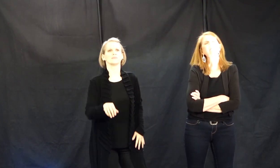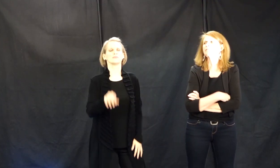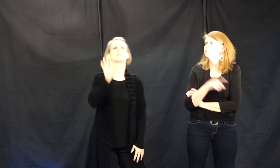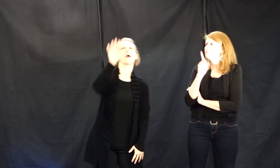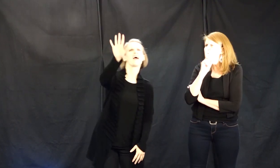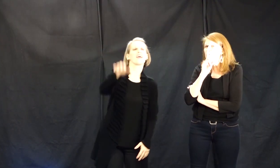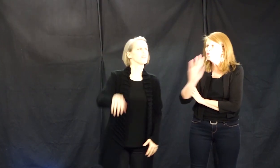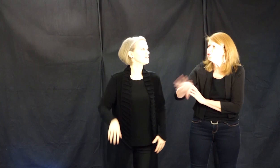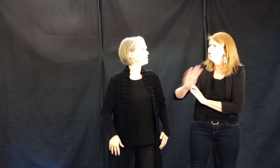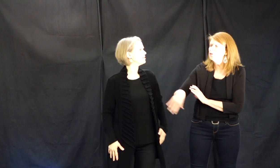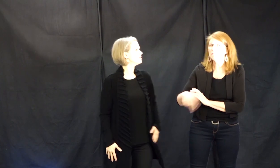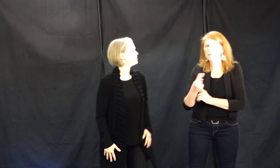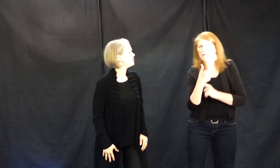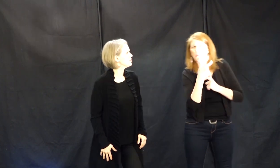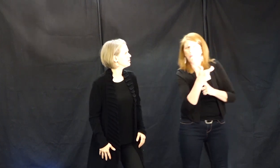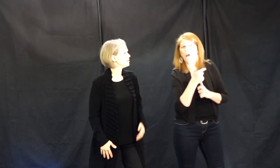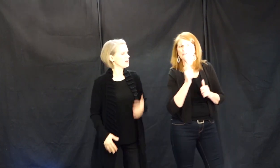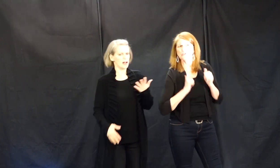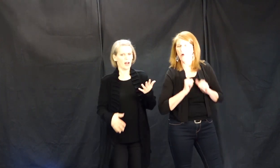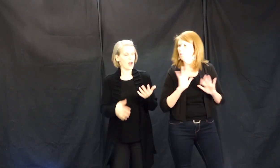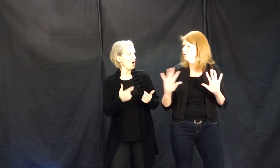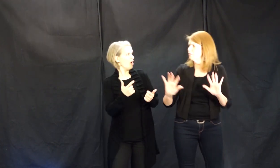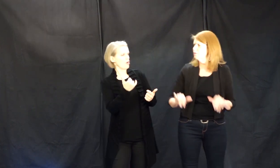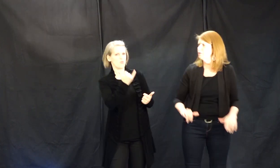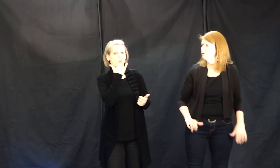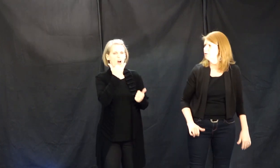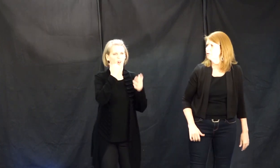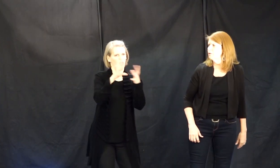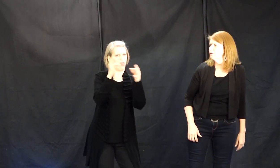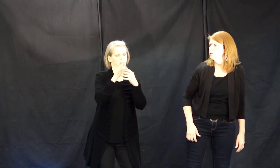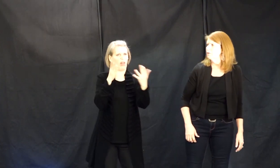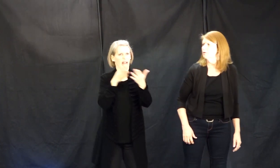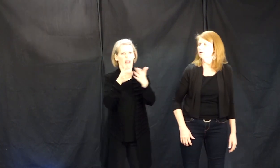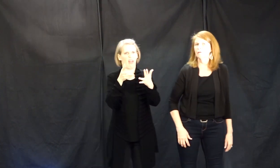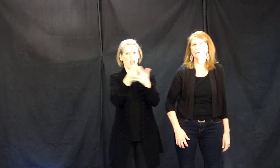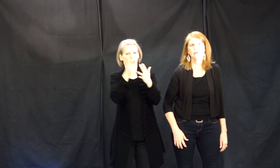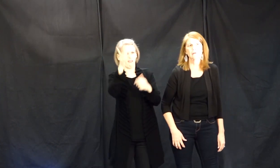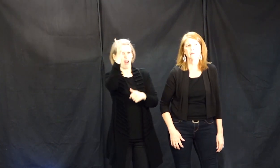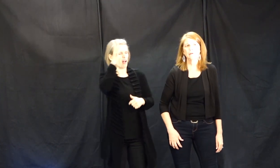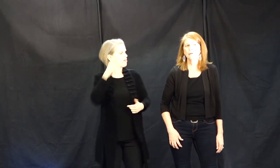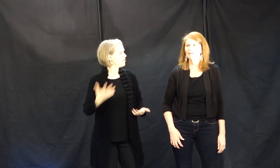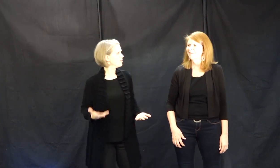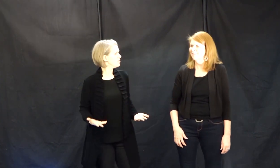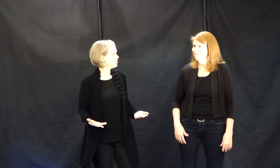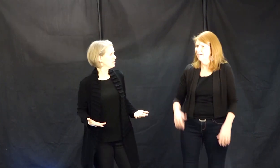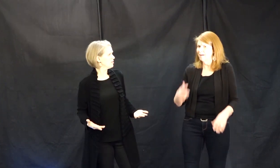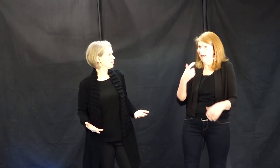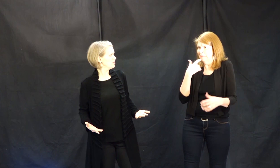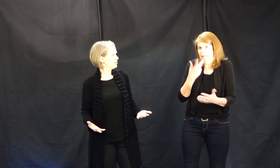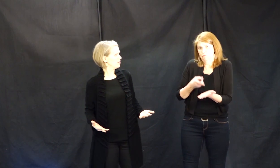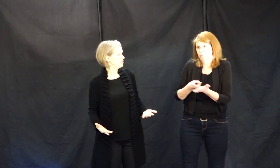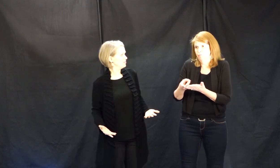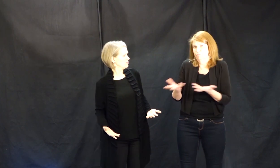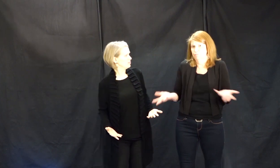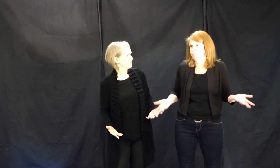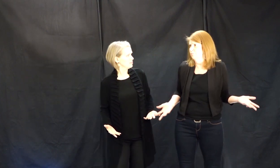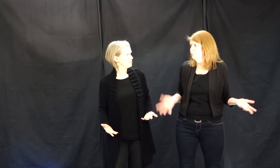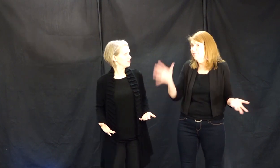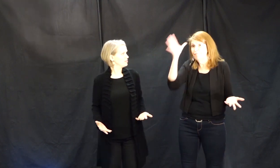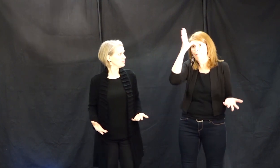George! I'm trying to watch the show. You should've watched your mouth before you talked about my father, though. I didn't say anything that wasn't true. Your father's a scoundrel,